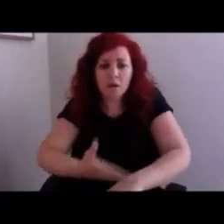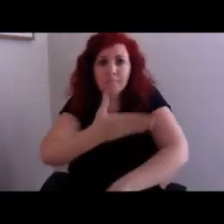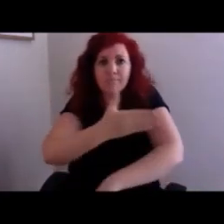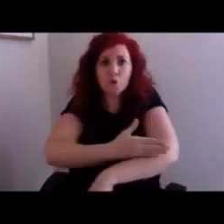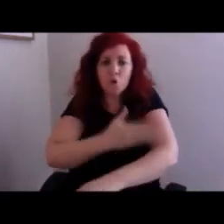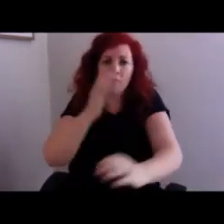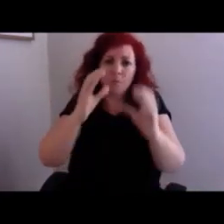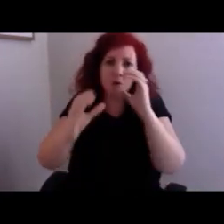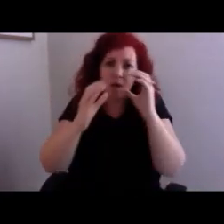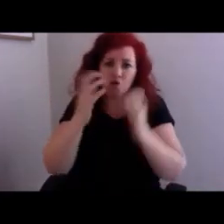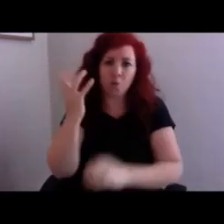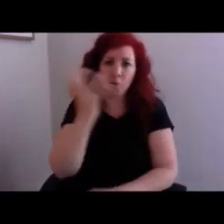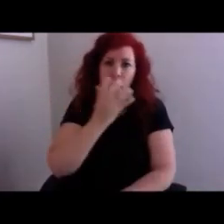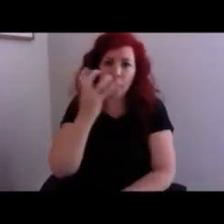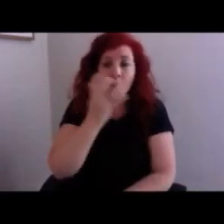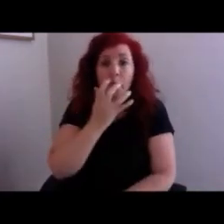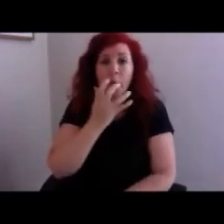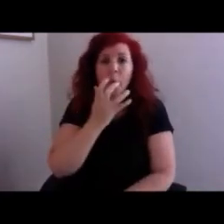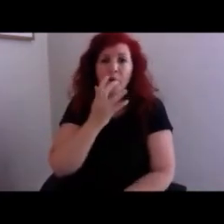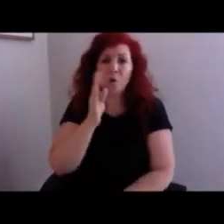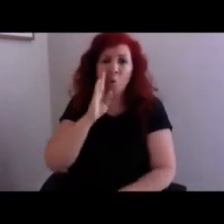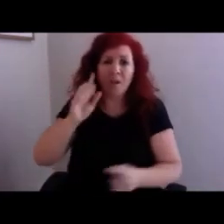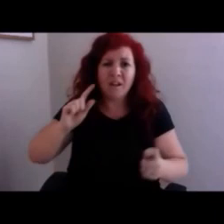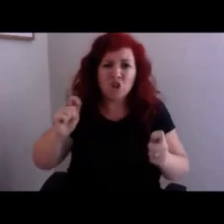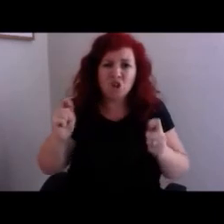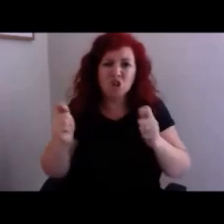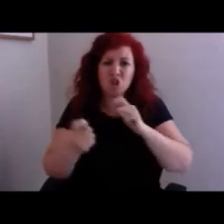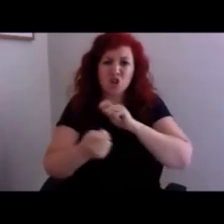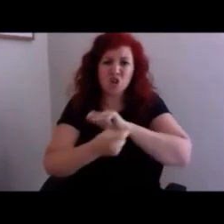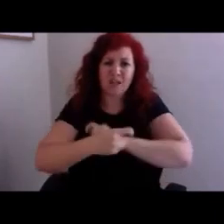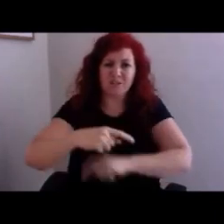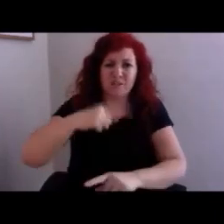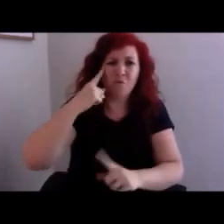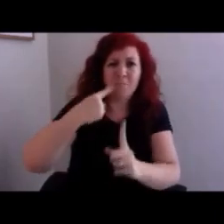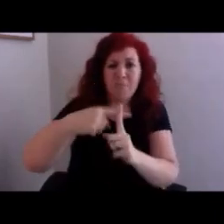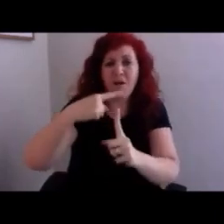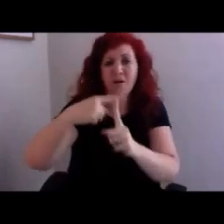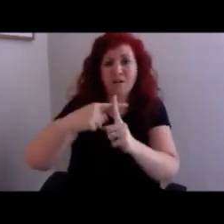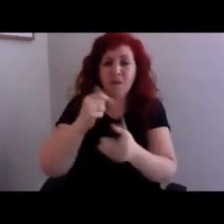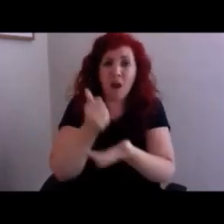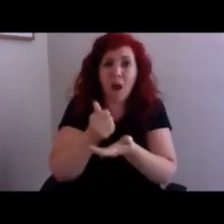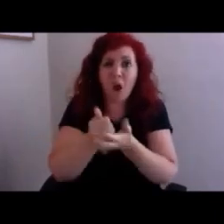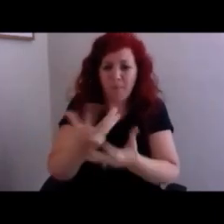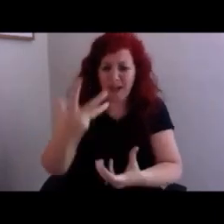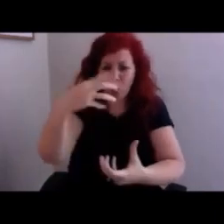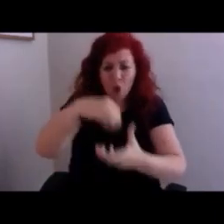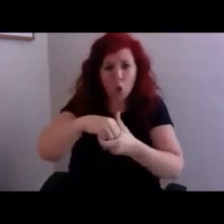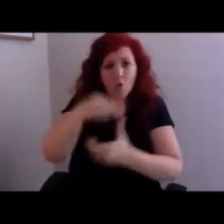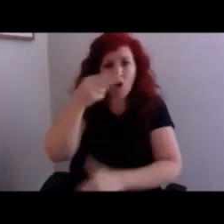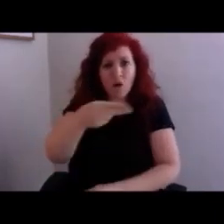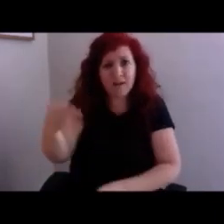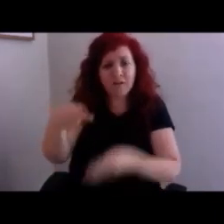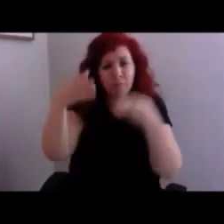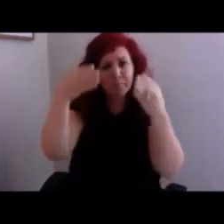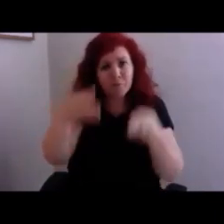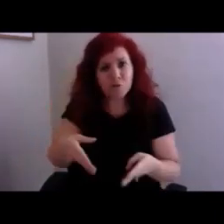communication. These are game-changing strategies that will help to include the person who is hard of